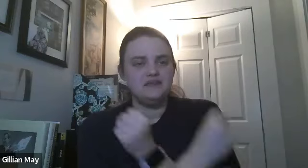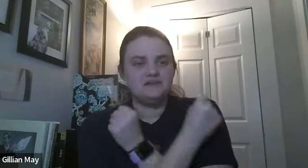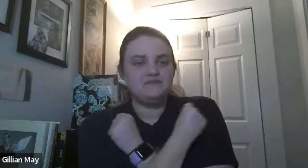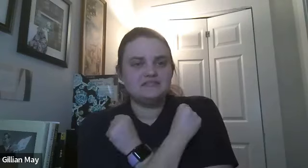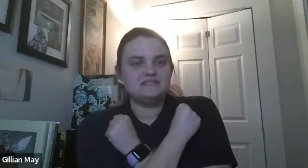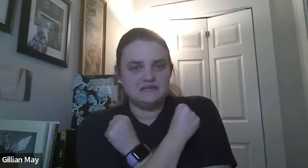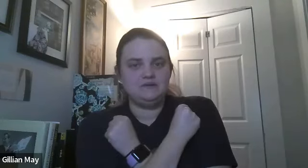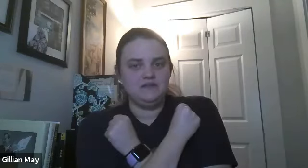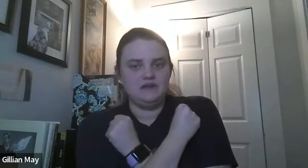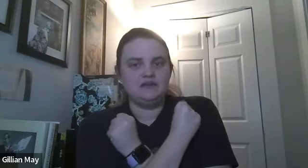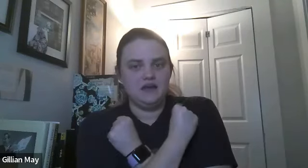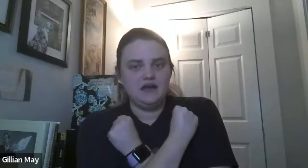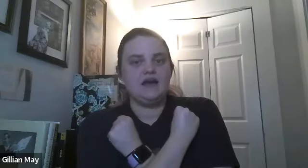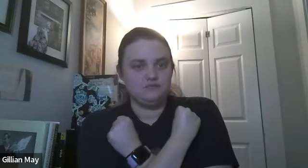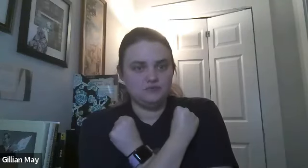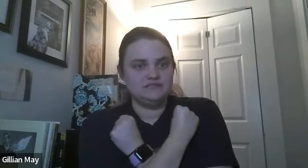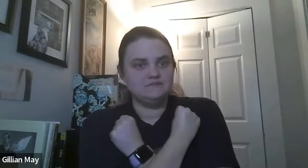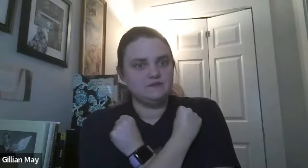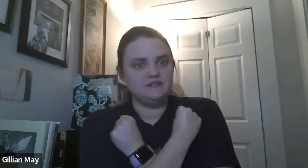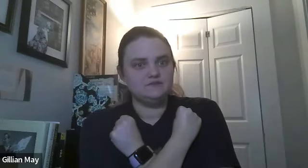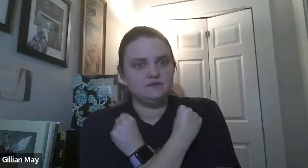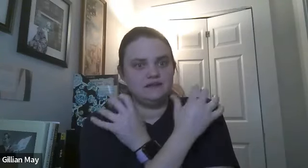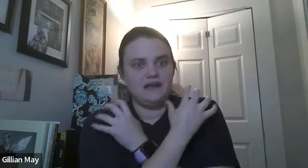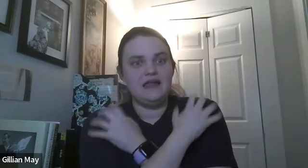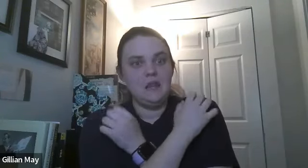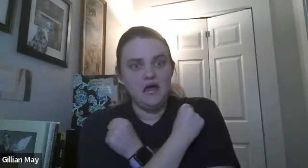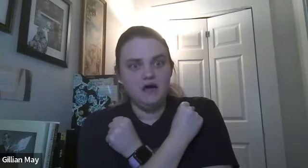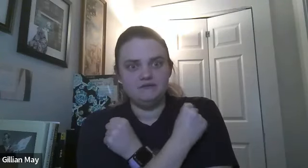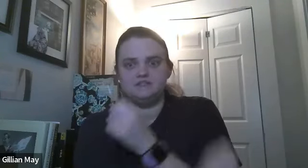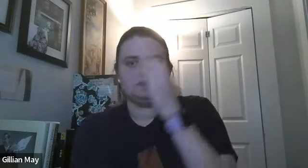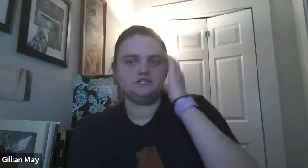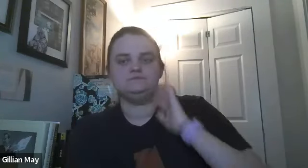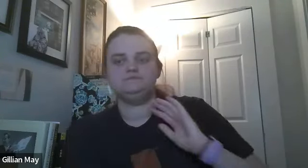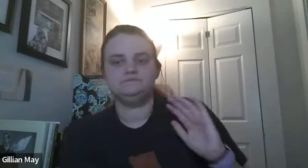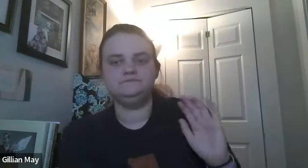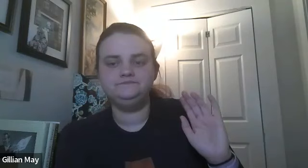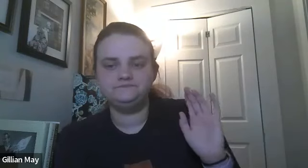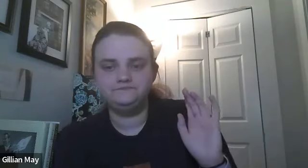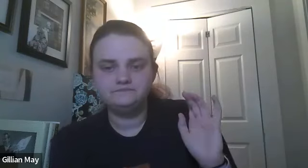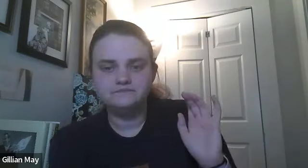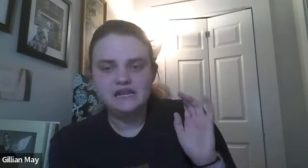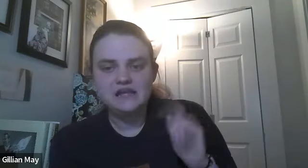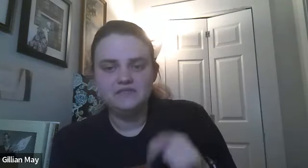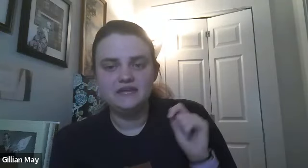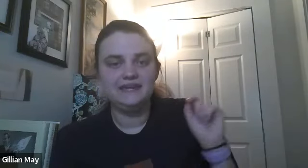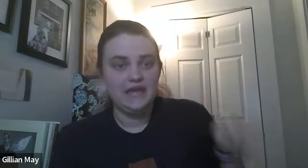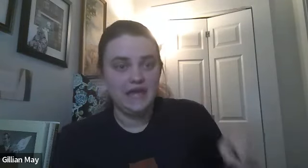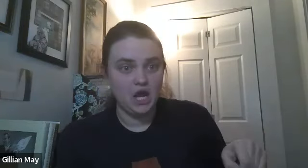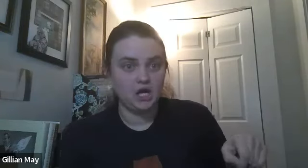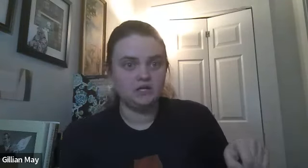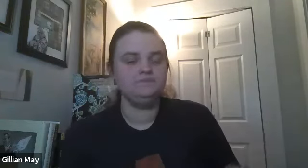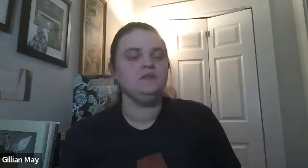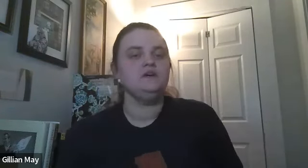think of this as like being like, I have real deep feelings for it. Like, I love it so much. Then care.